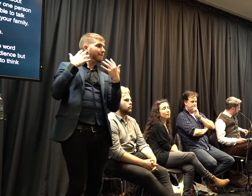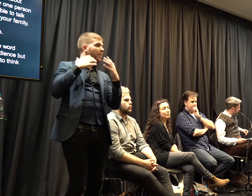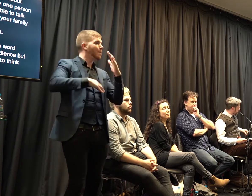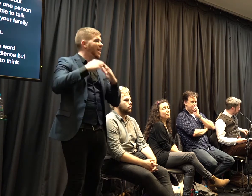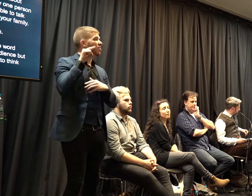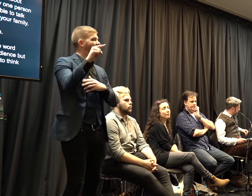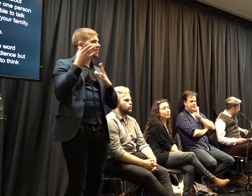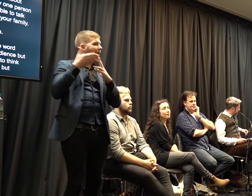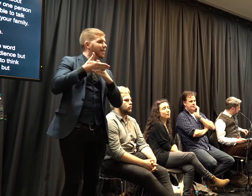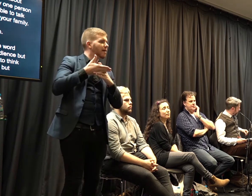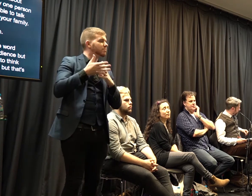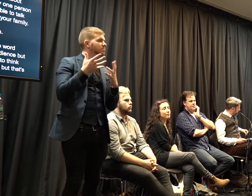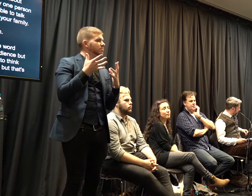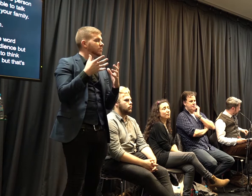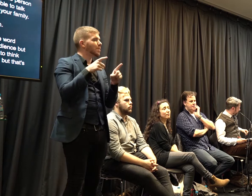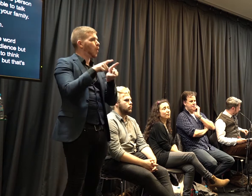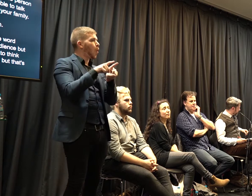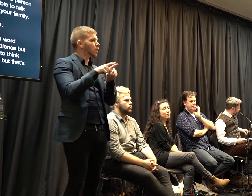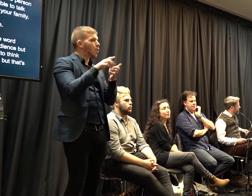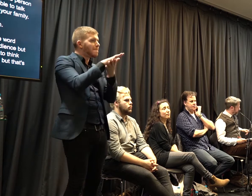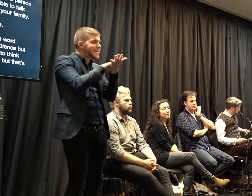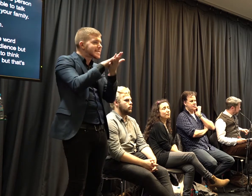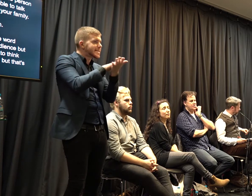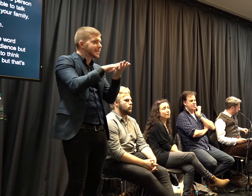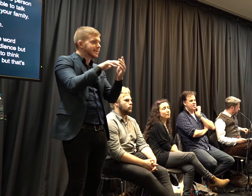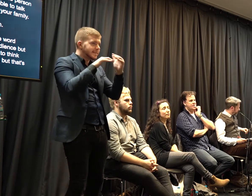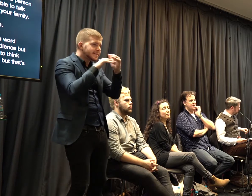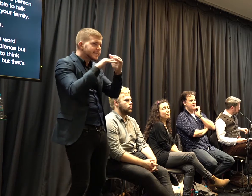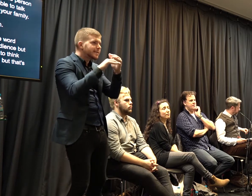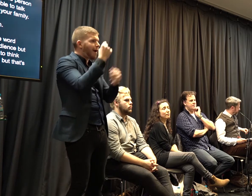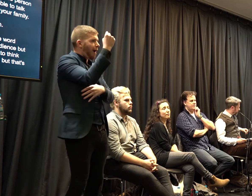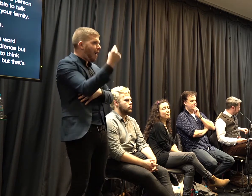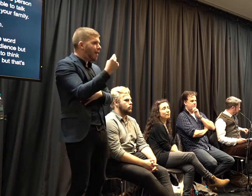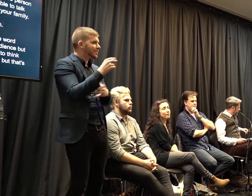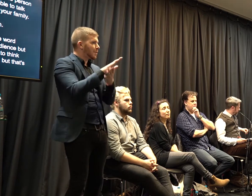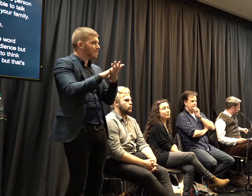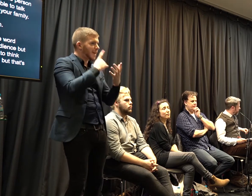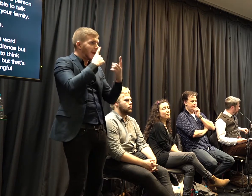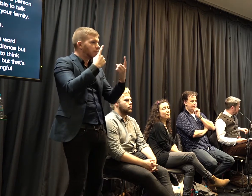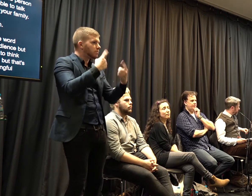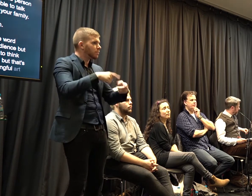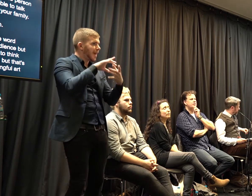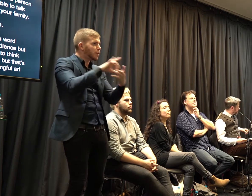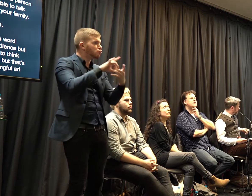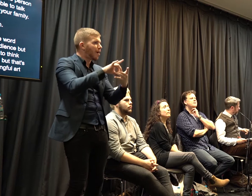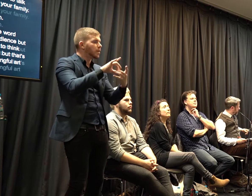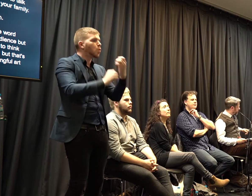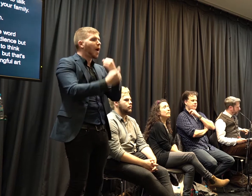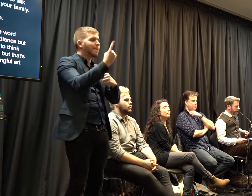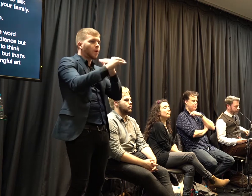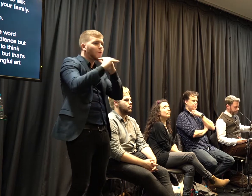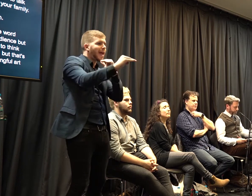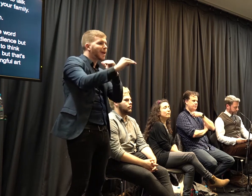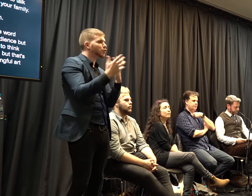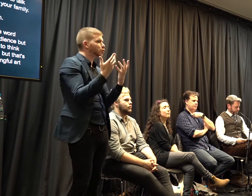access. But then there's also the meaningful art that allows them to interact with what's going on stage.